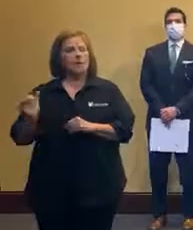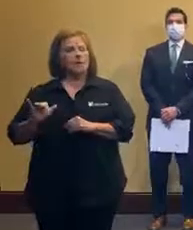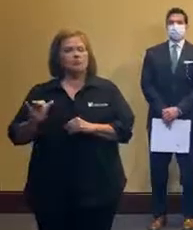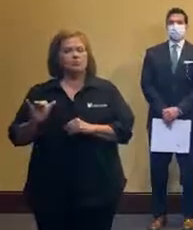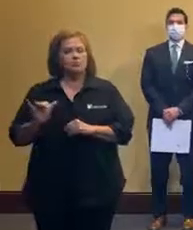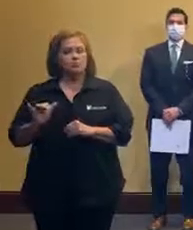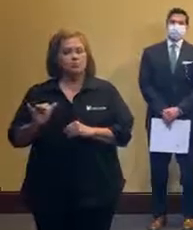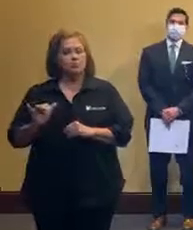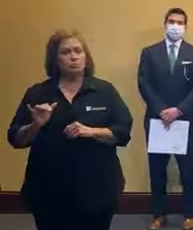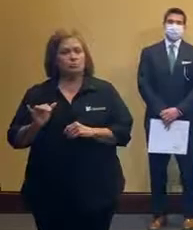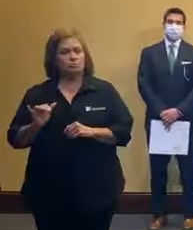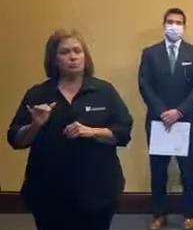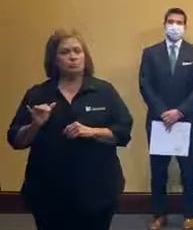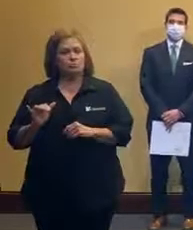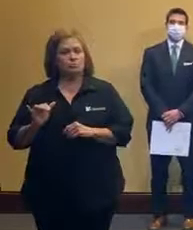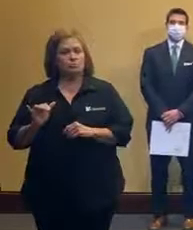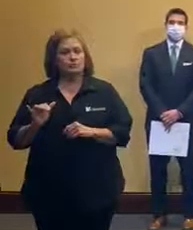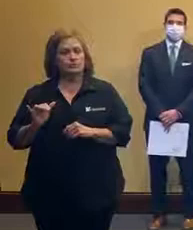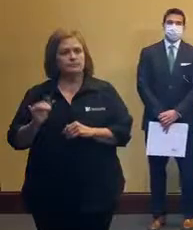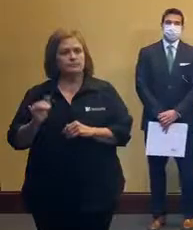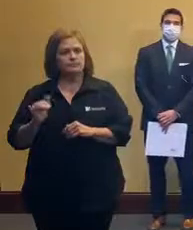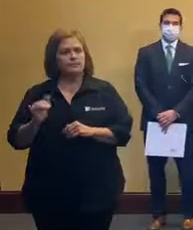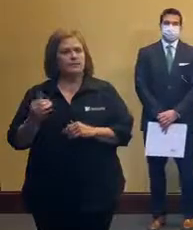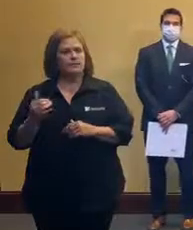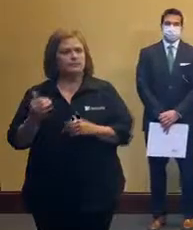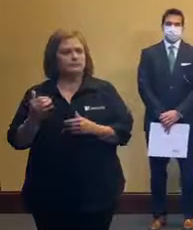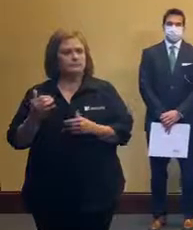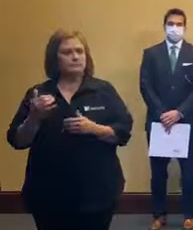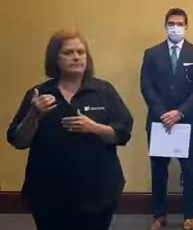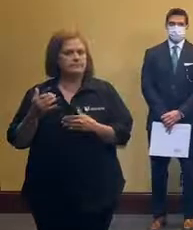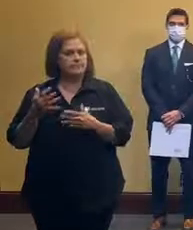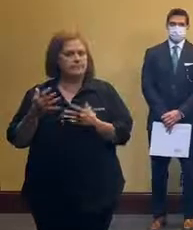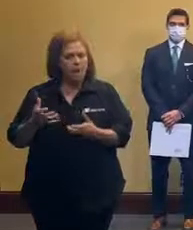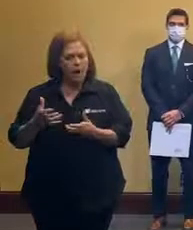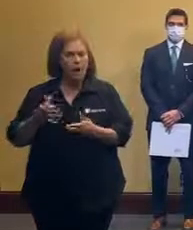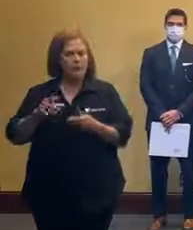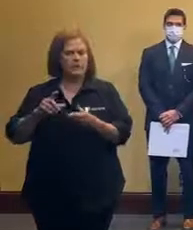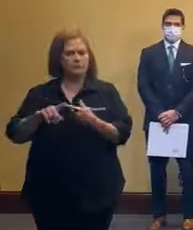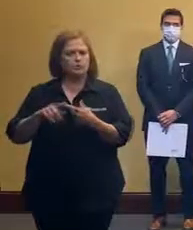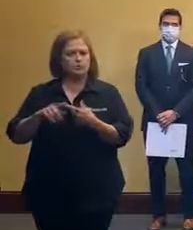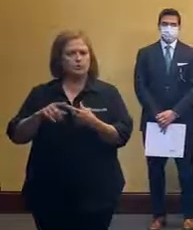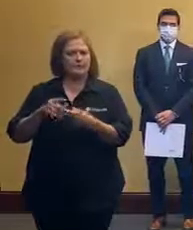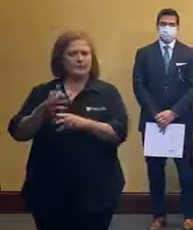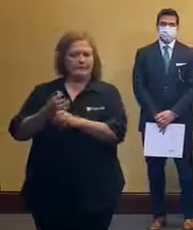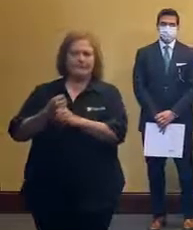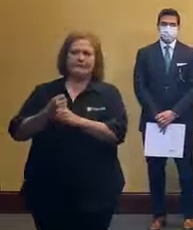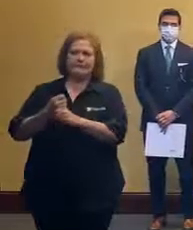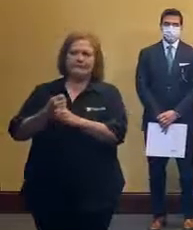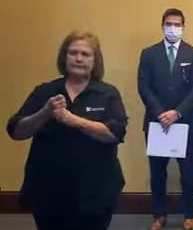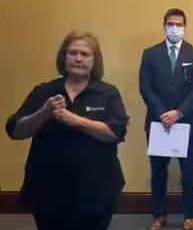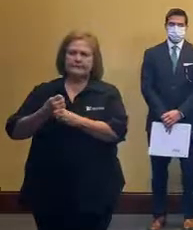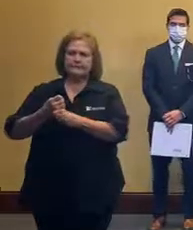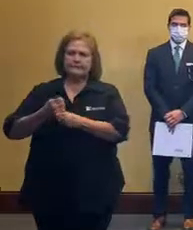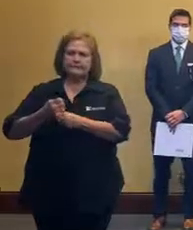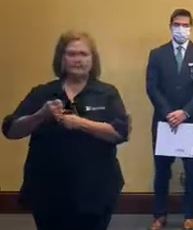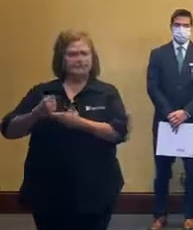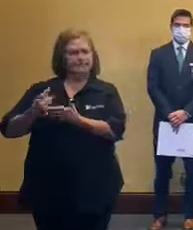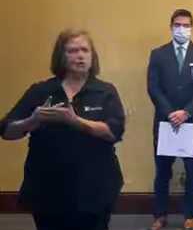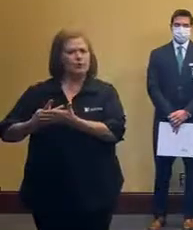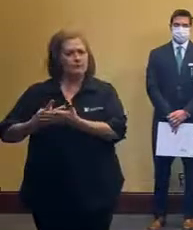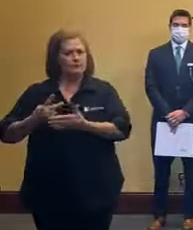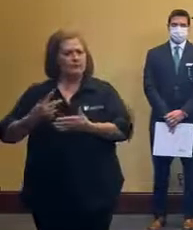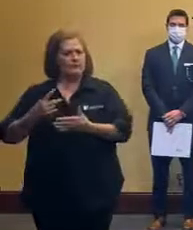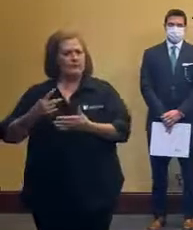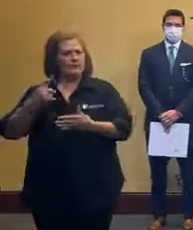of taking a step forward with getting a certificate of indebtedness. Again, being very forward thinking in